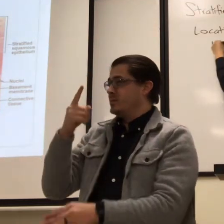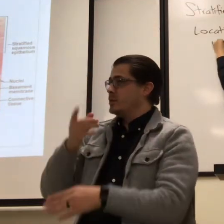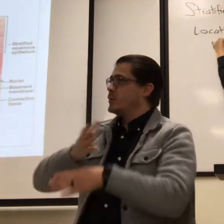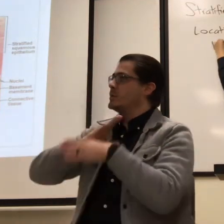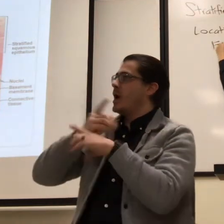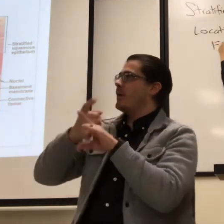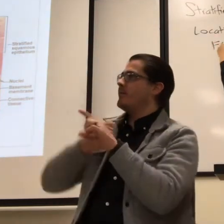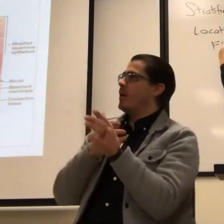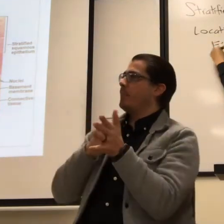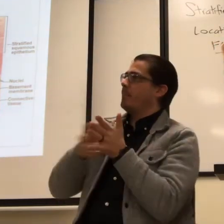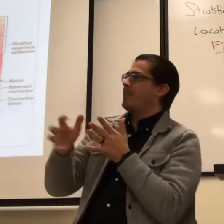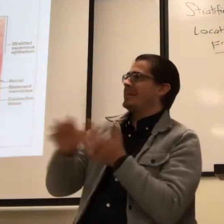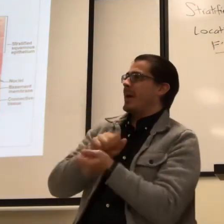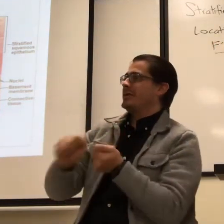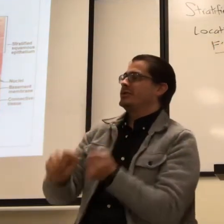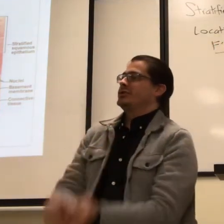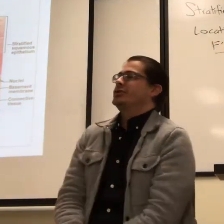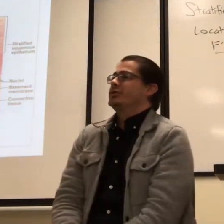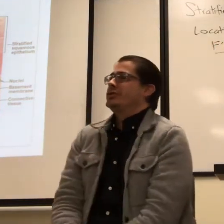abrasion.